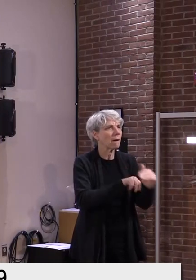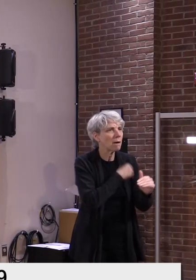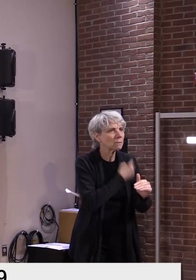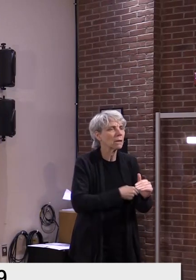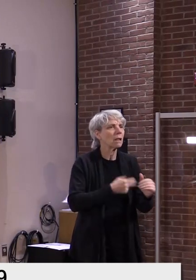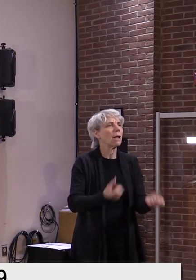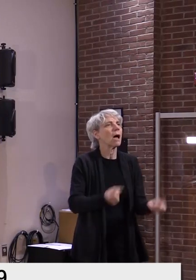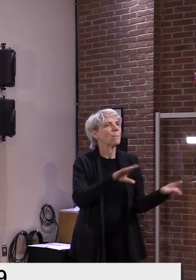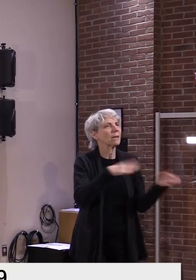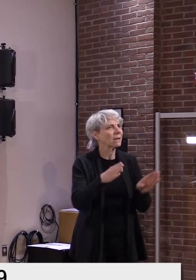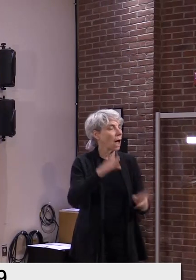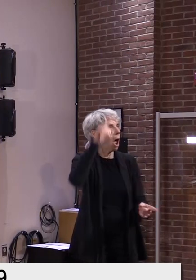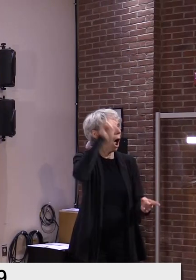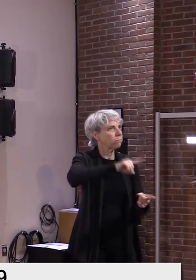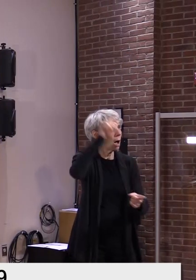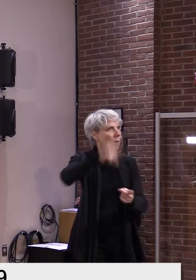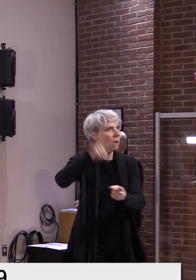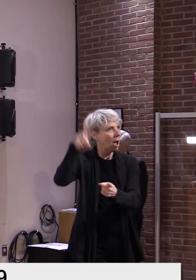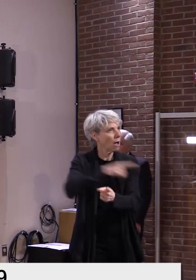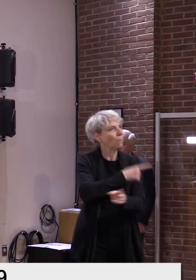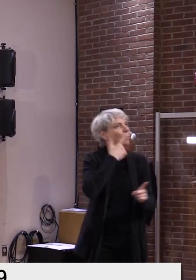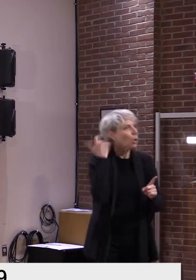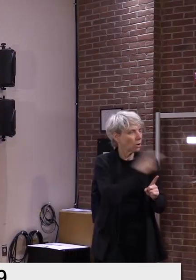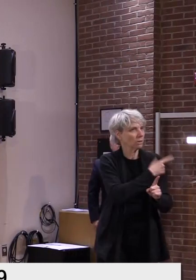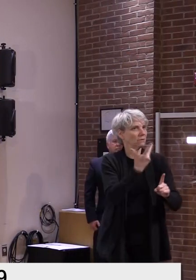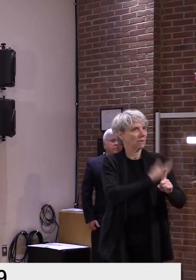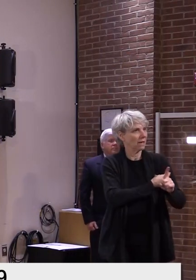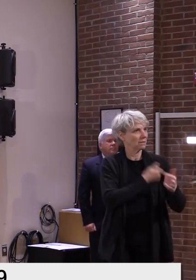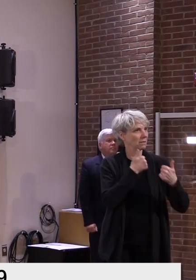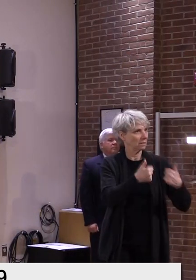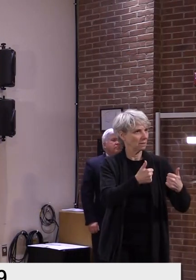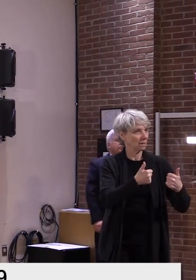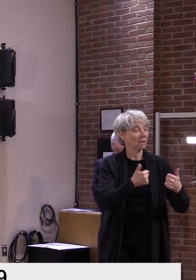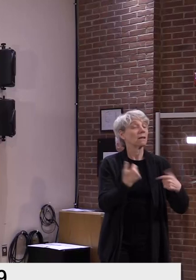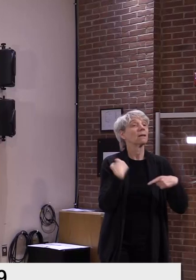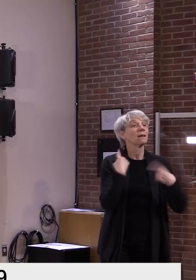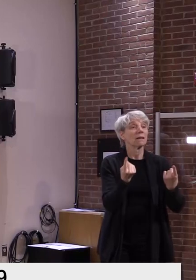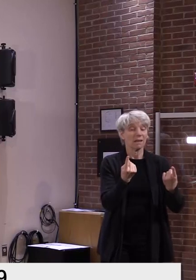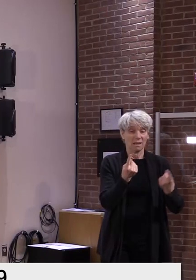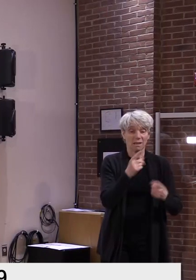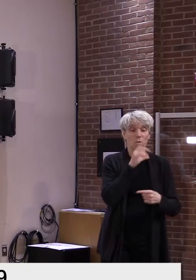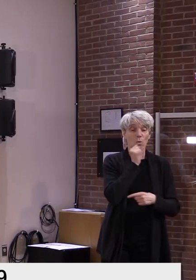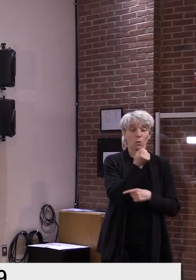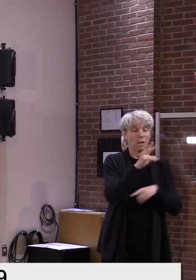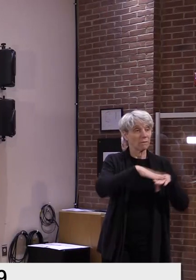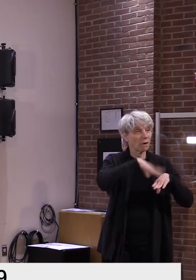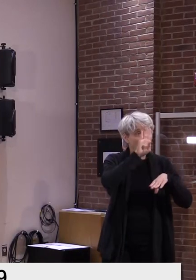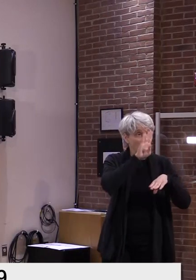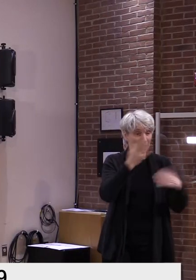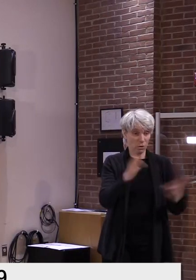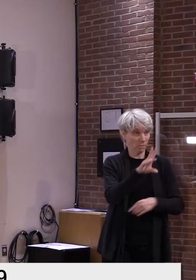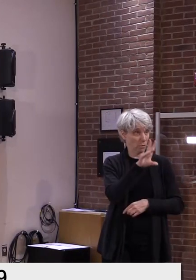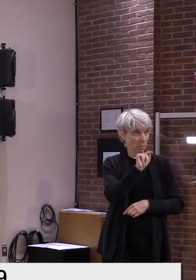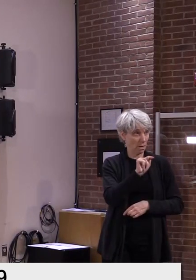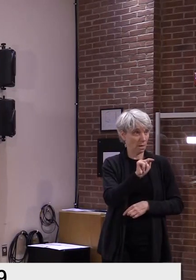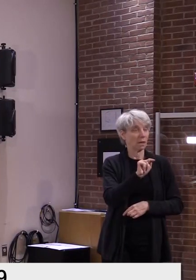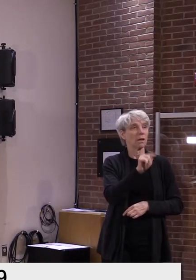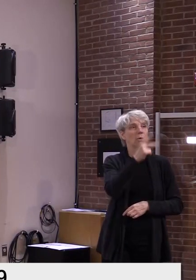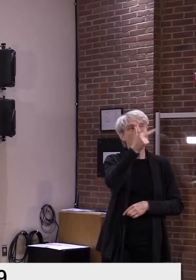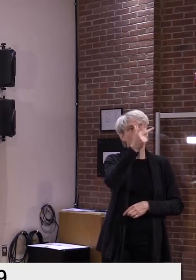more than 3/4 of all eligible Vermonters age 12 and above have gotten at least one dose of